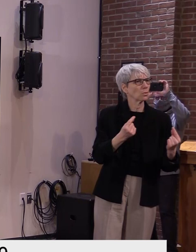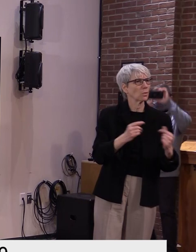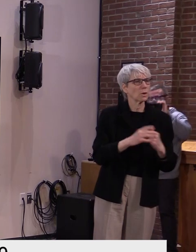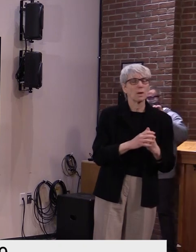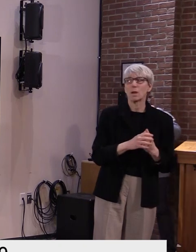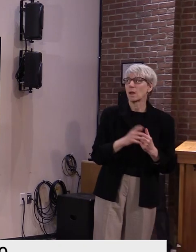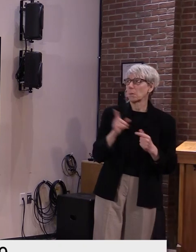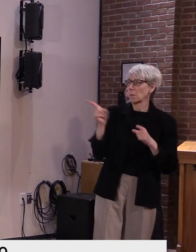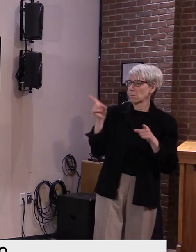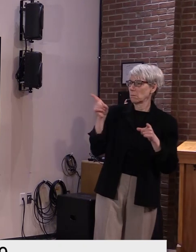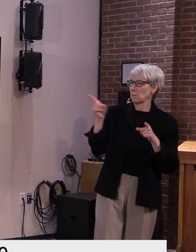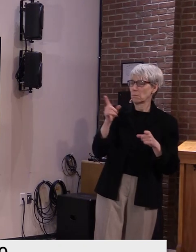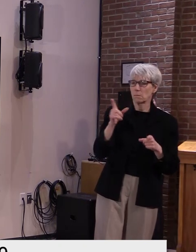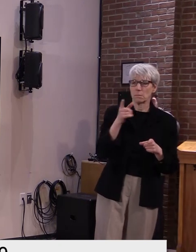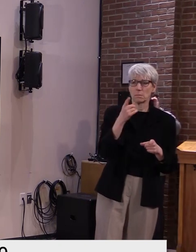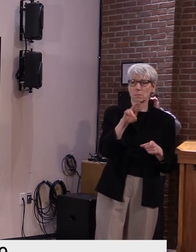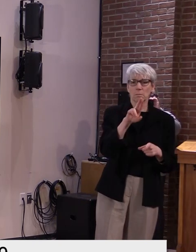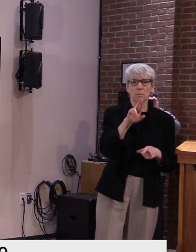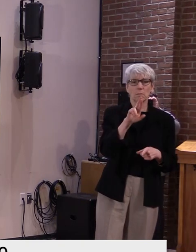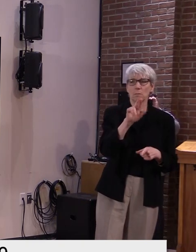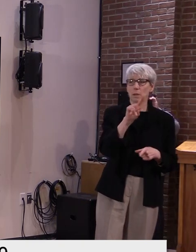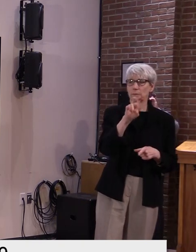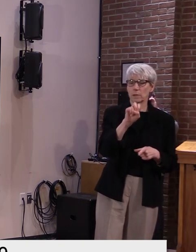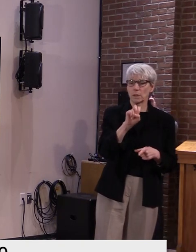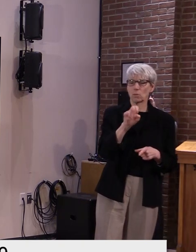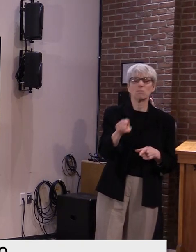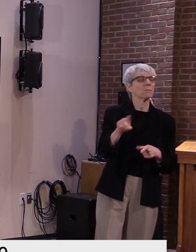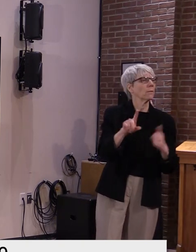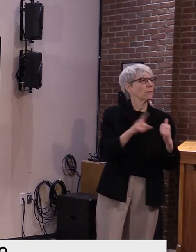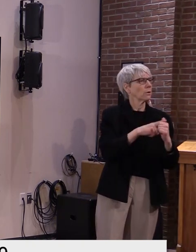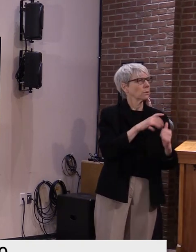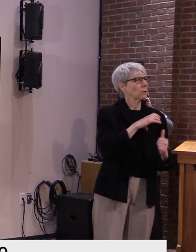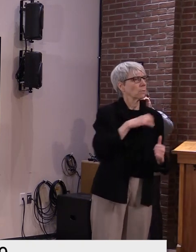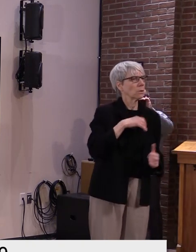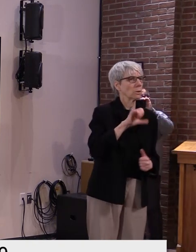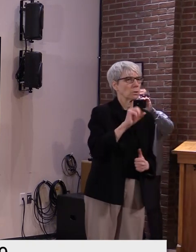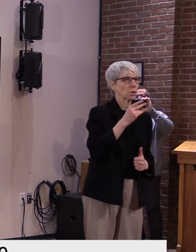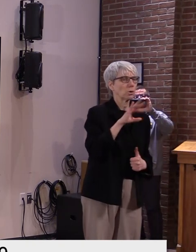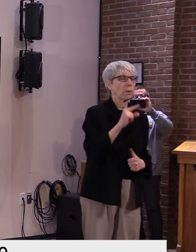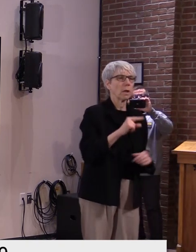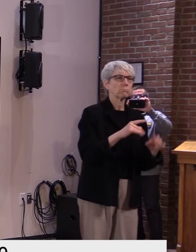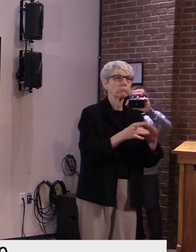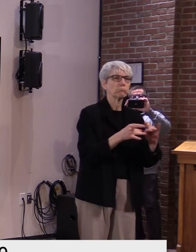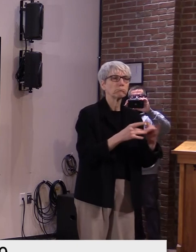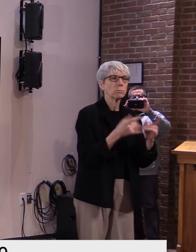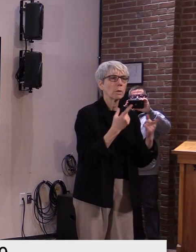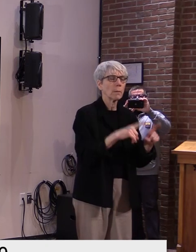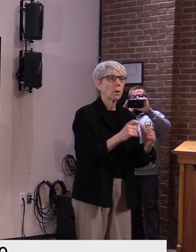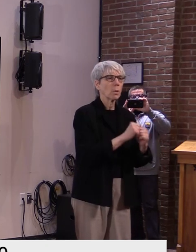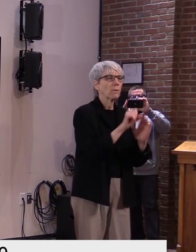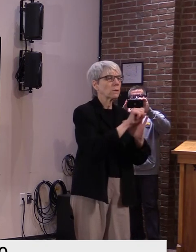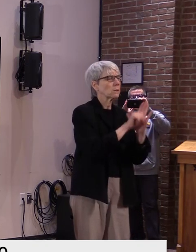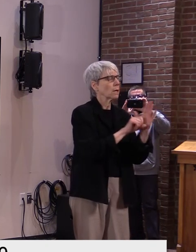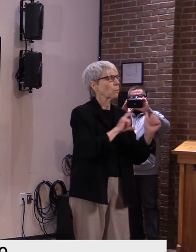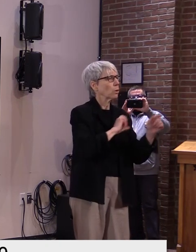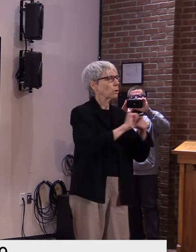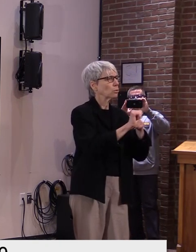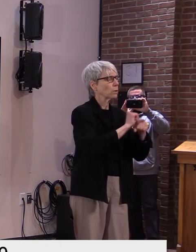Sherling first. Maybe Commissioner Sherling could bring us up to speed as to where we're